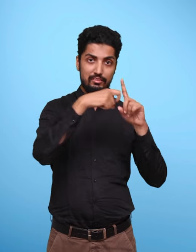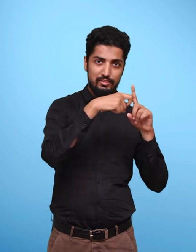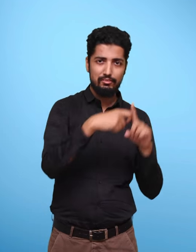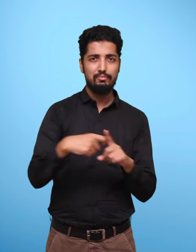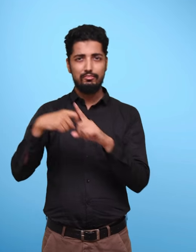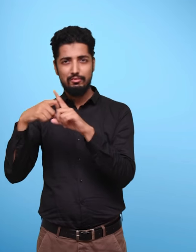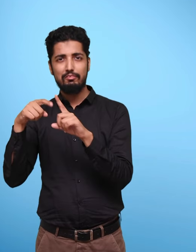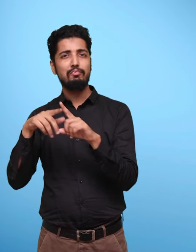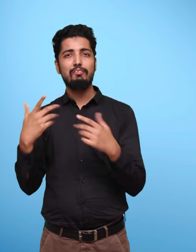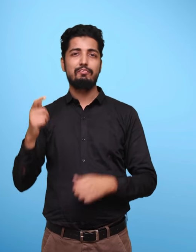kite.